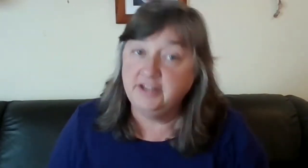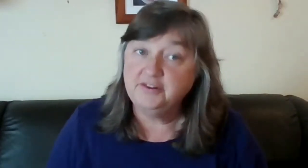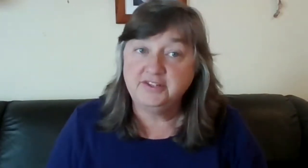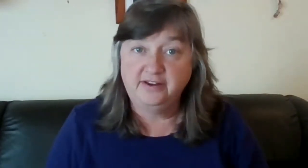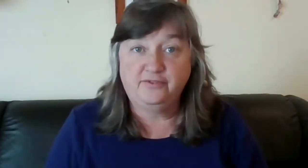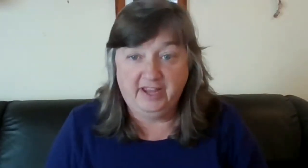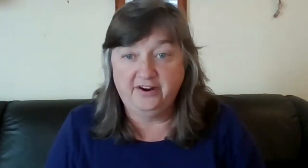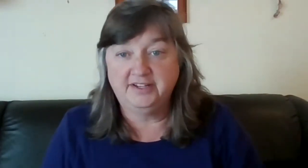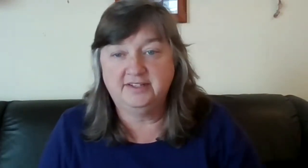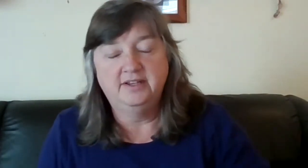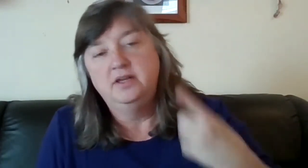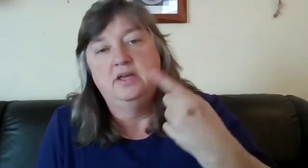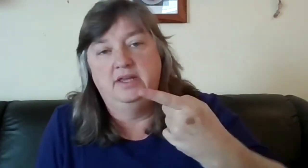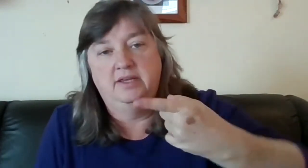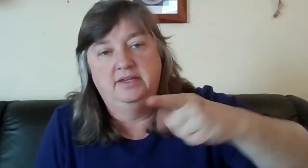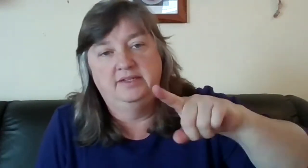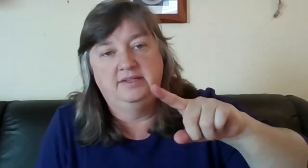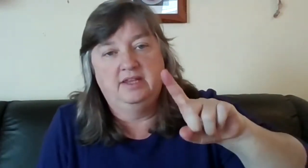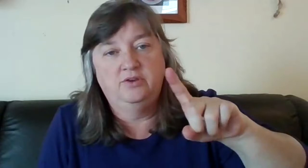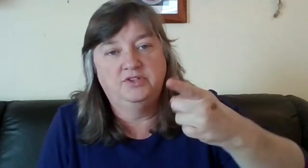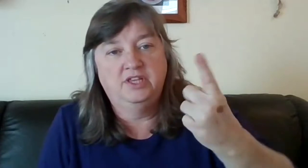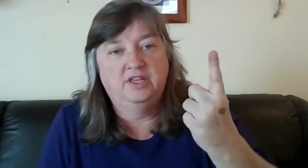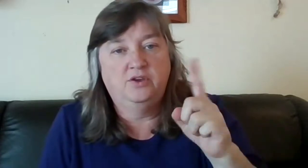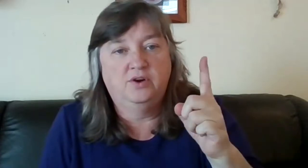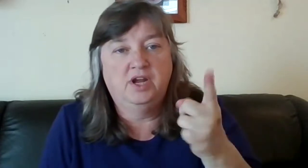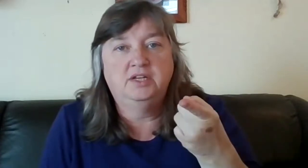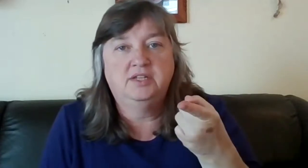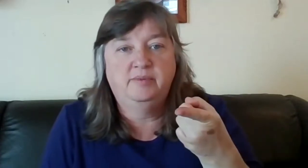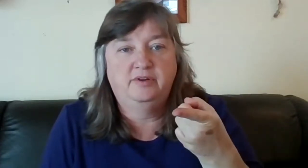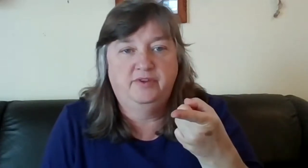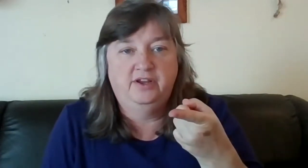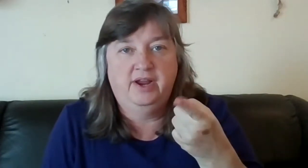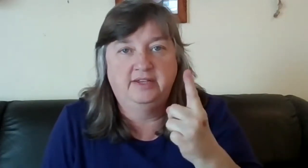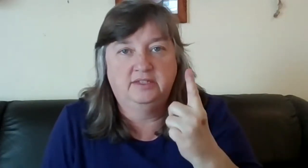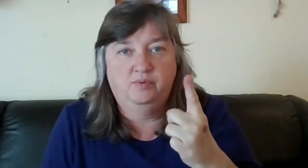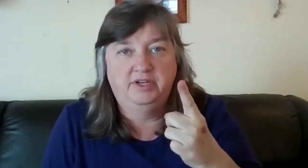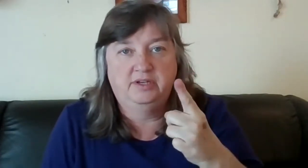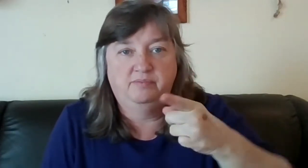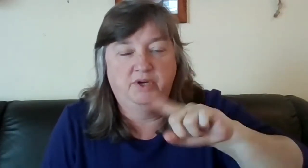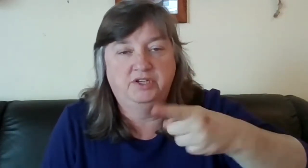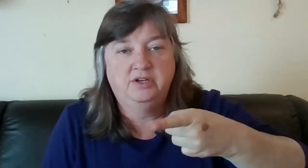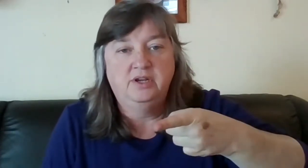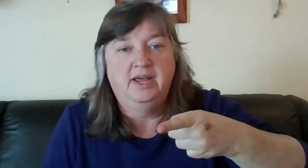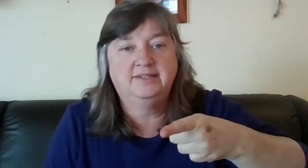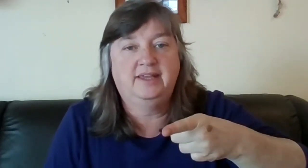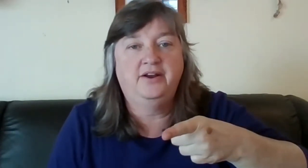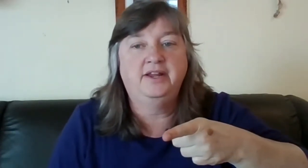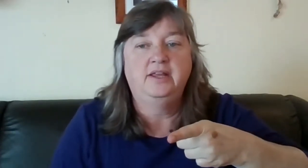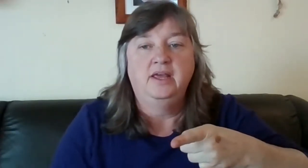Another sign for carrot is using your non-dominant finger as the pointer, as the carrot,